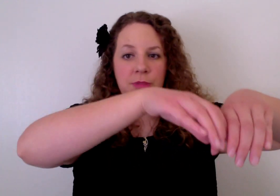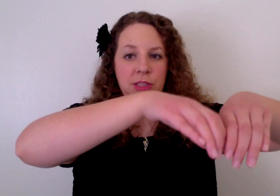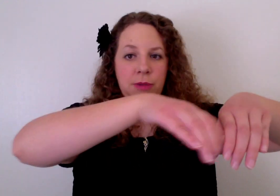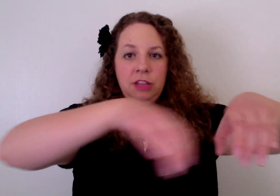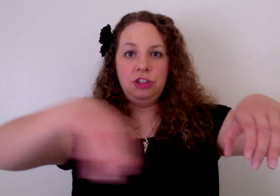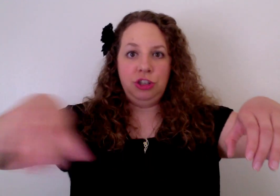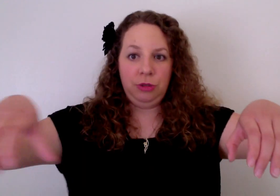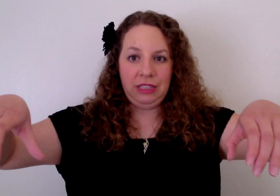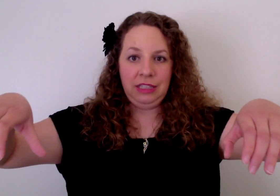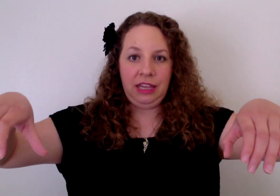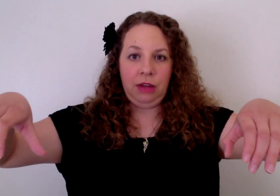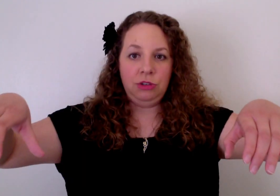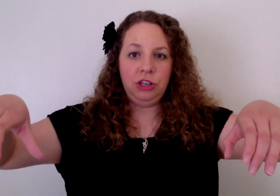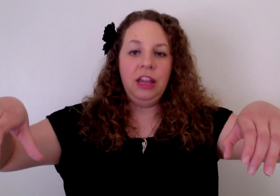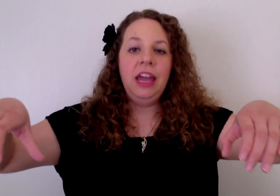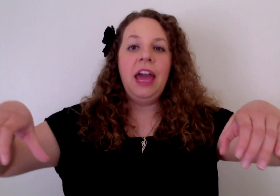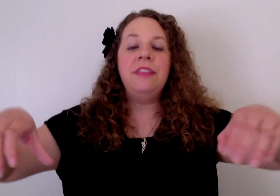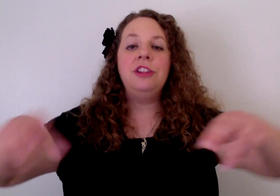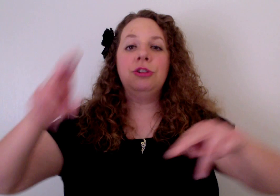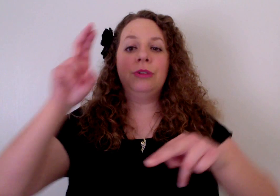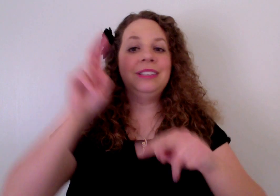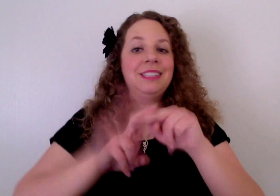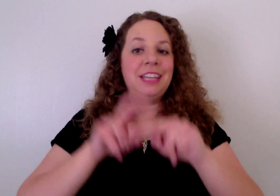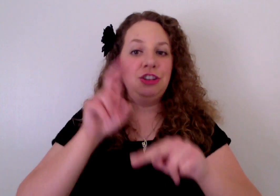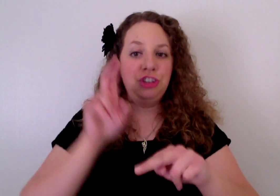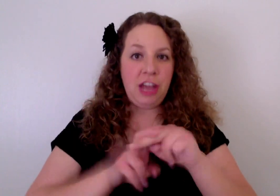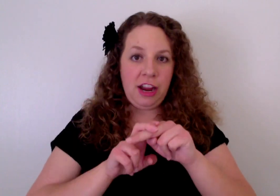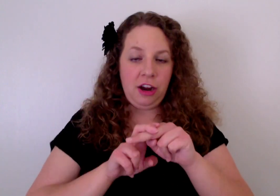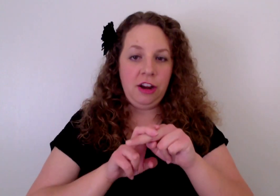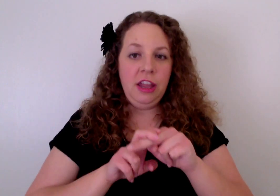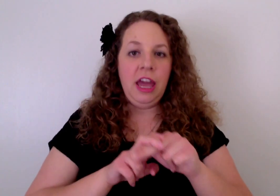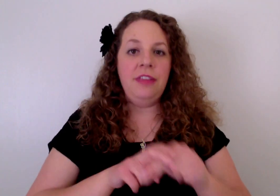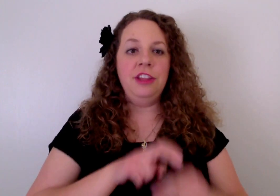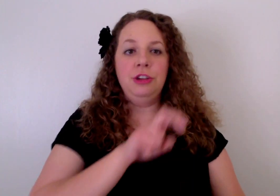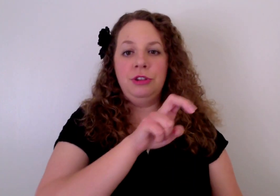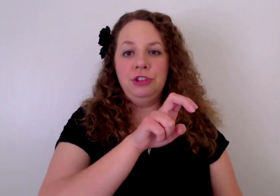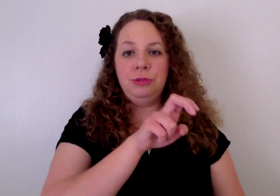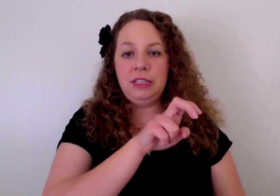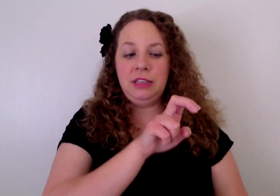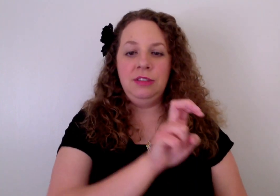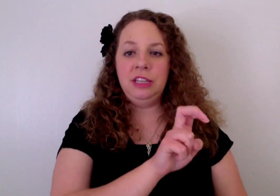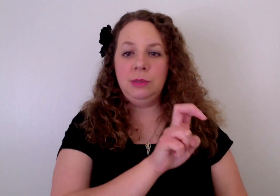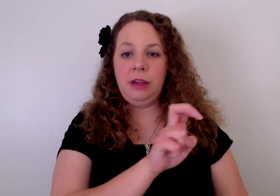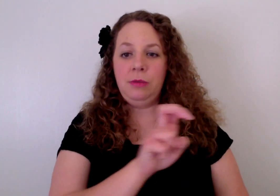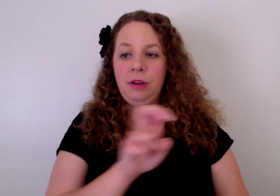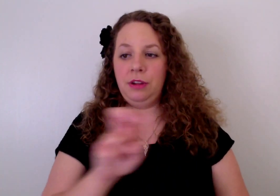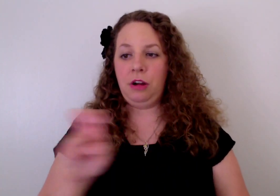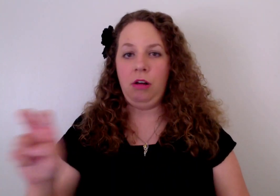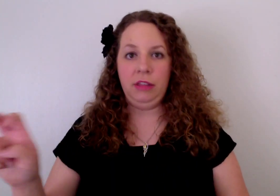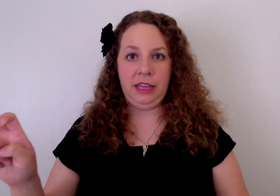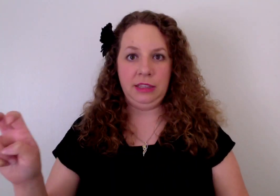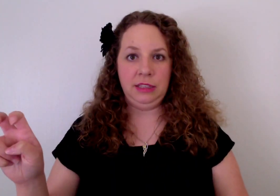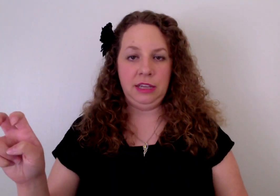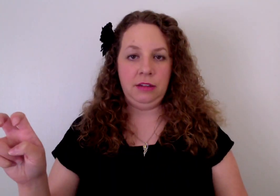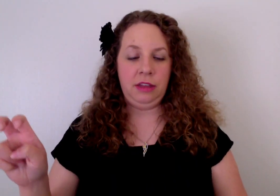this way to show this is the counter. And then you're going to sign chair and then you can do it this way where they're all against it, okay?